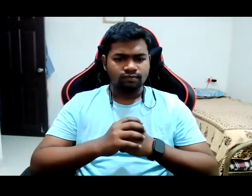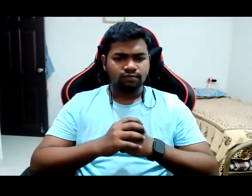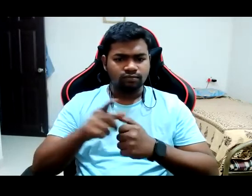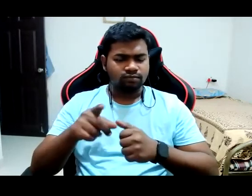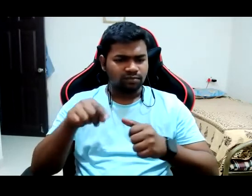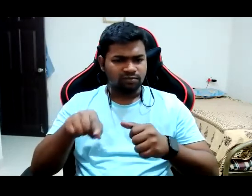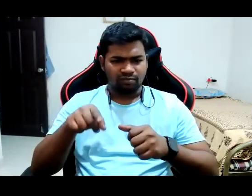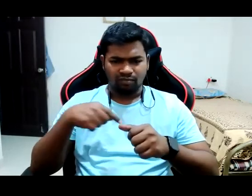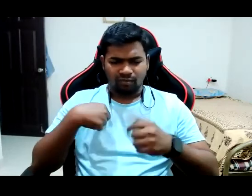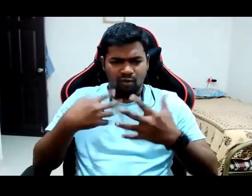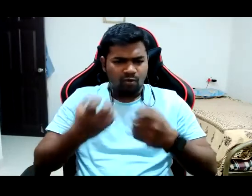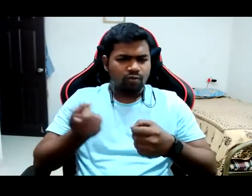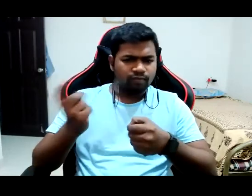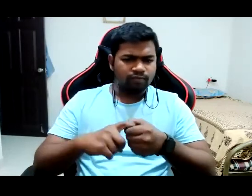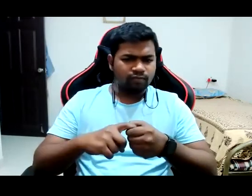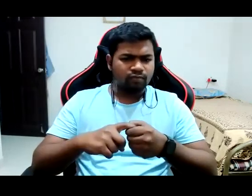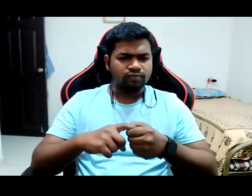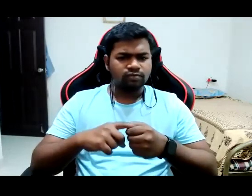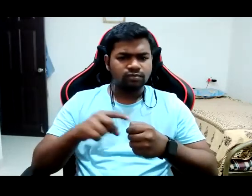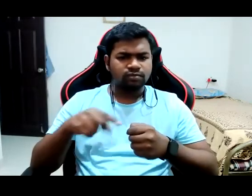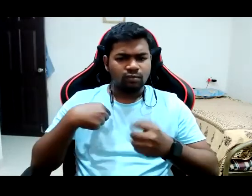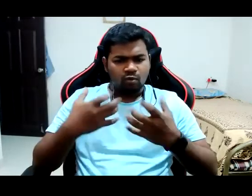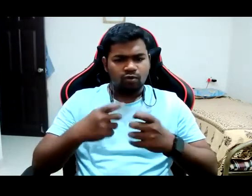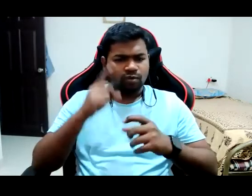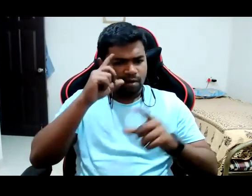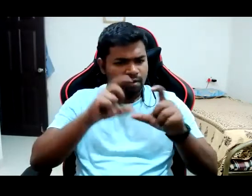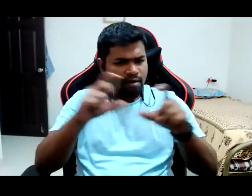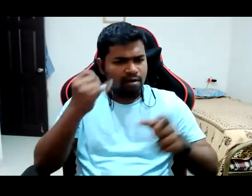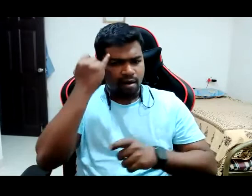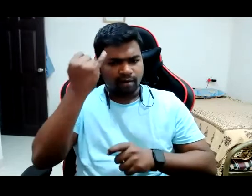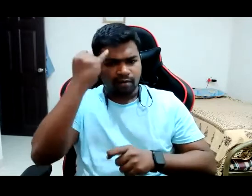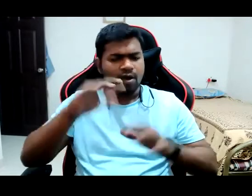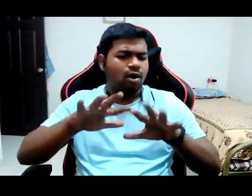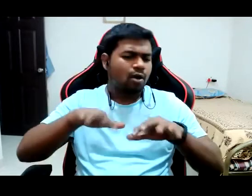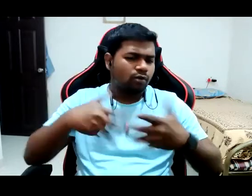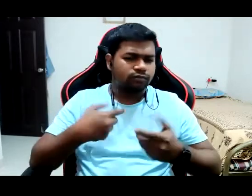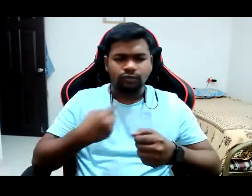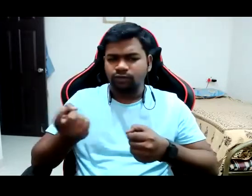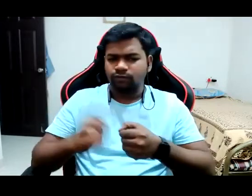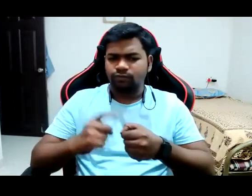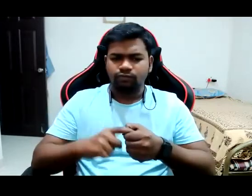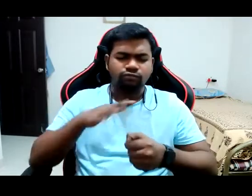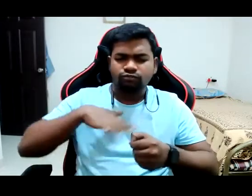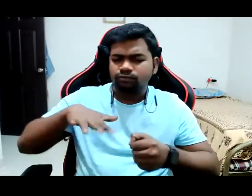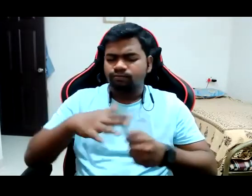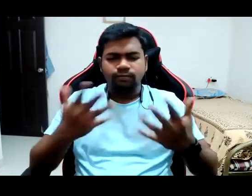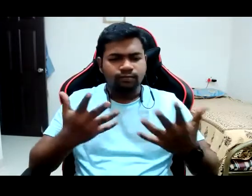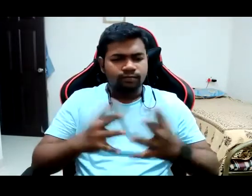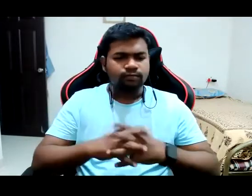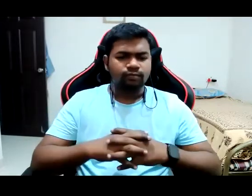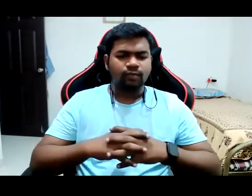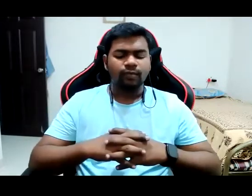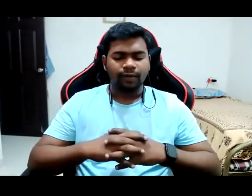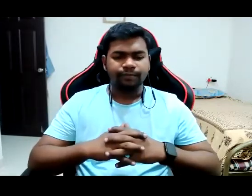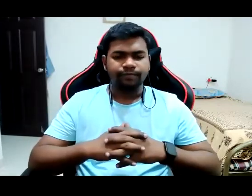just I want to know the clear ideas like where we can contribute and how we can contribute. What is the Yes. platform for? Yes, That's I will get to that.